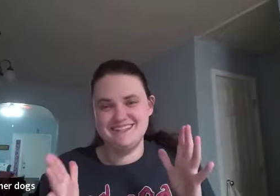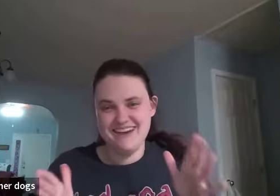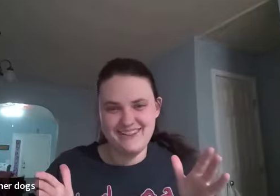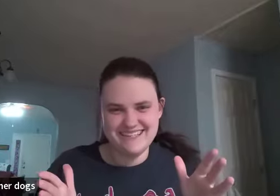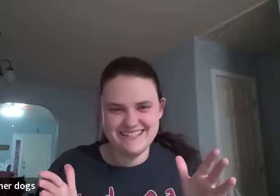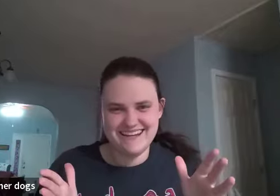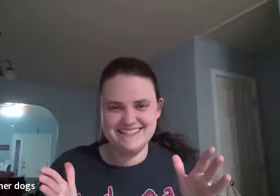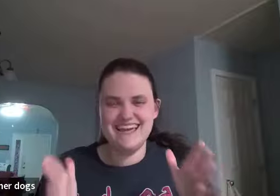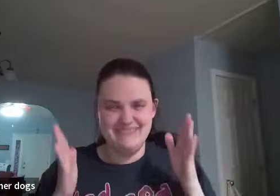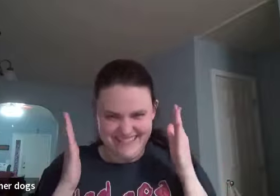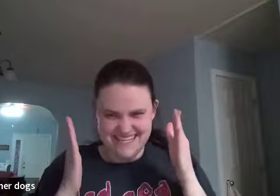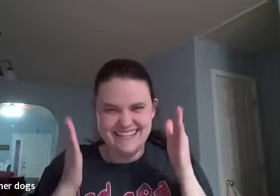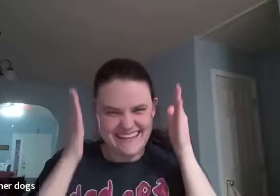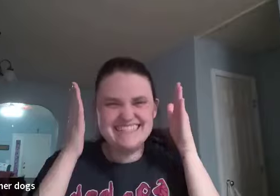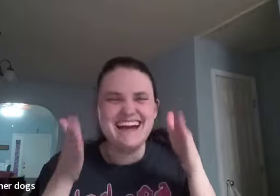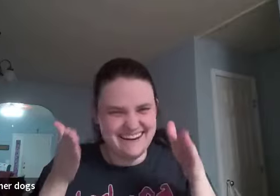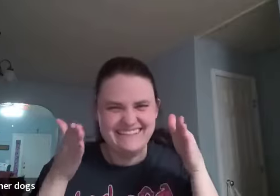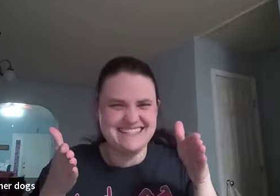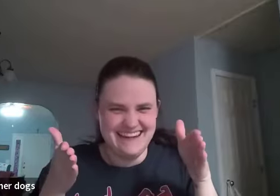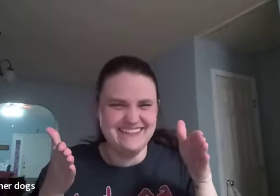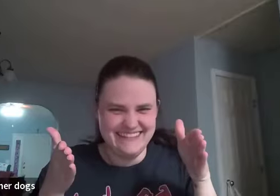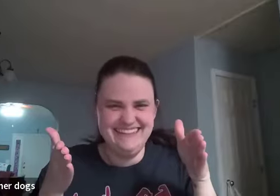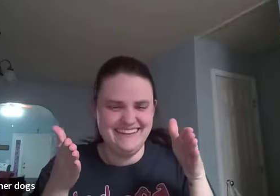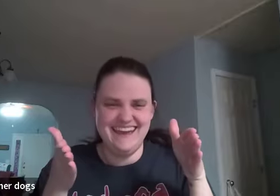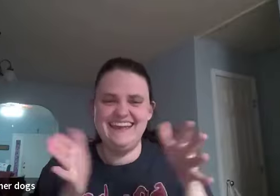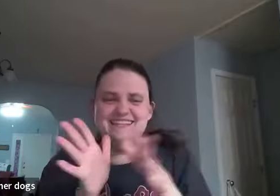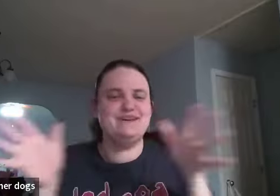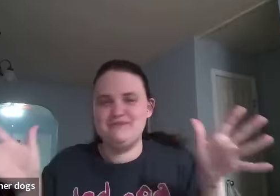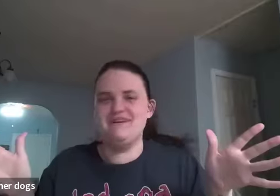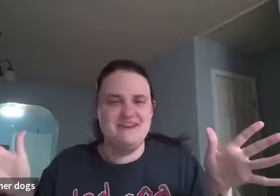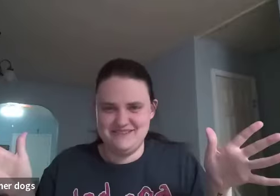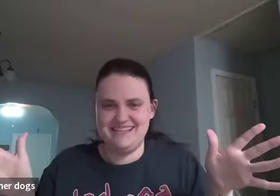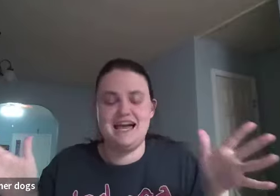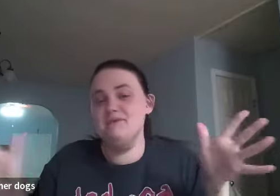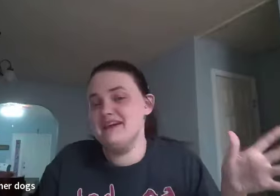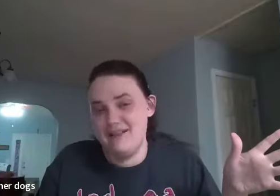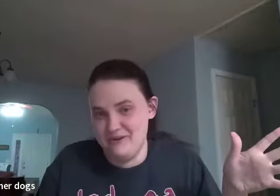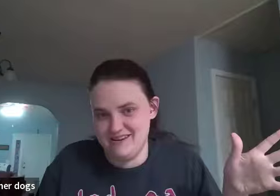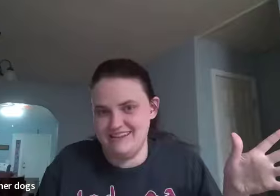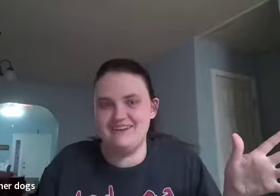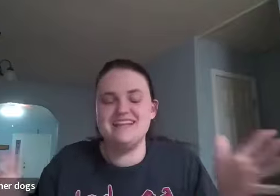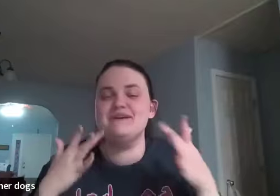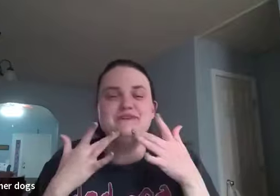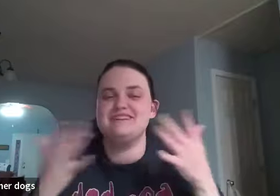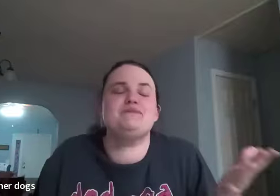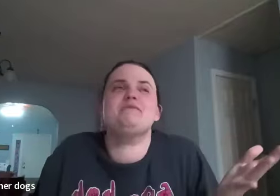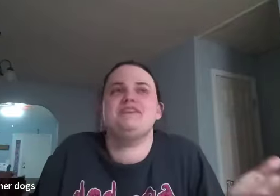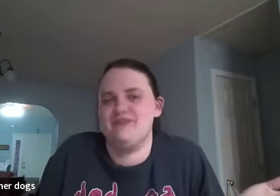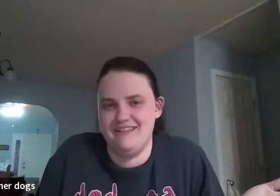to do Halloween signs and we designate an entire class to Halloween. Okay, it's like one of my favorite things. I'm a big Halloween girly. Okay, it's like one of my favorite